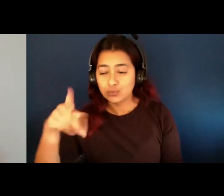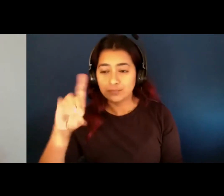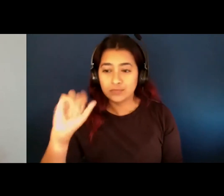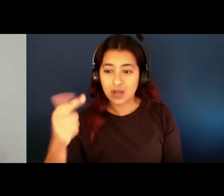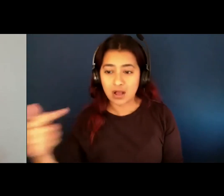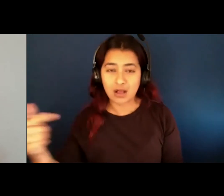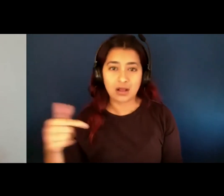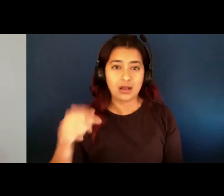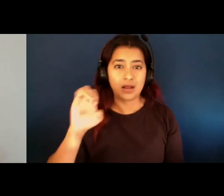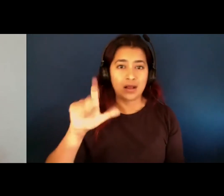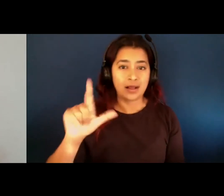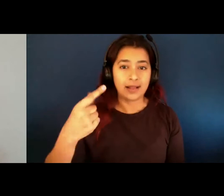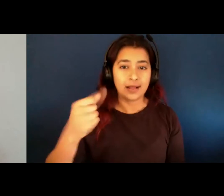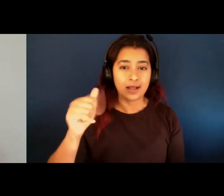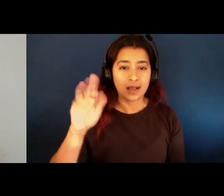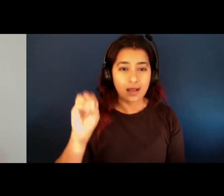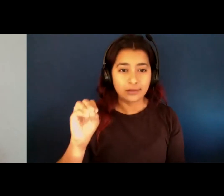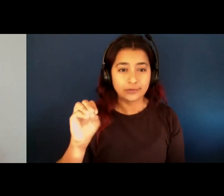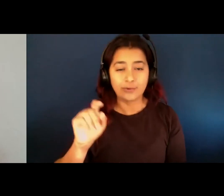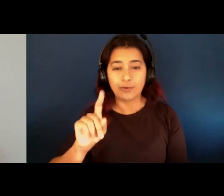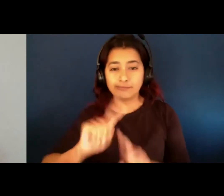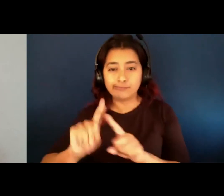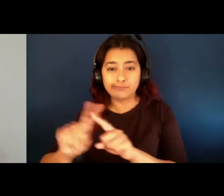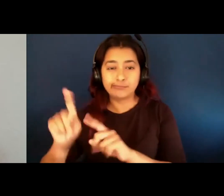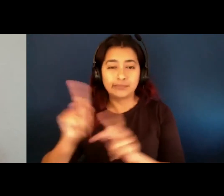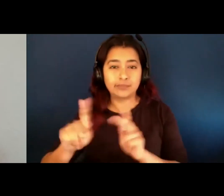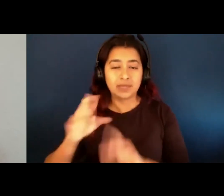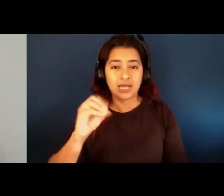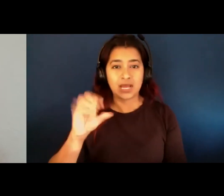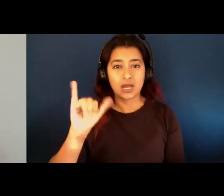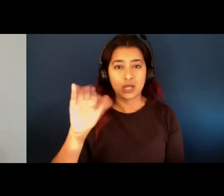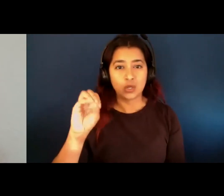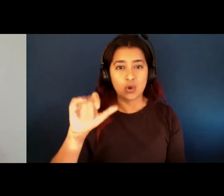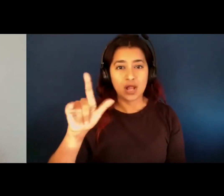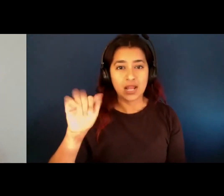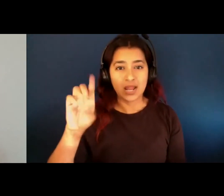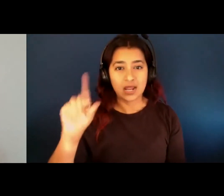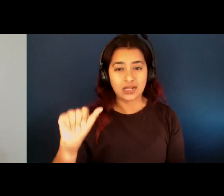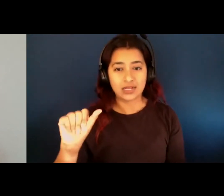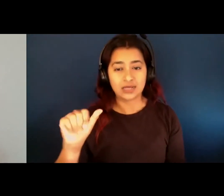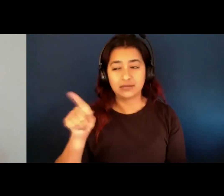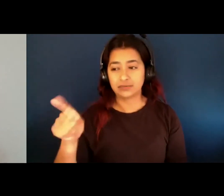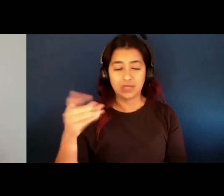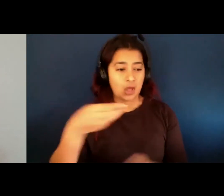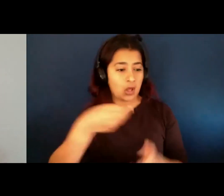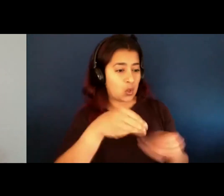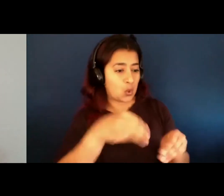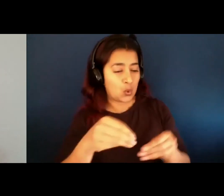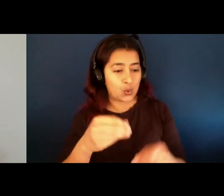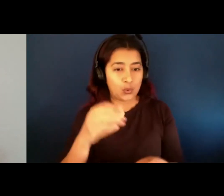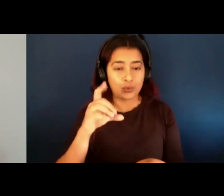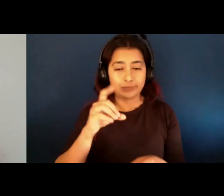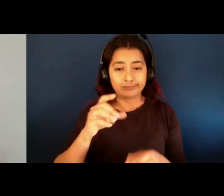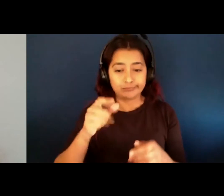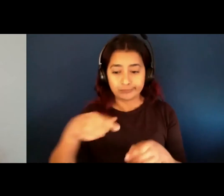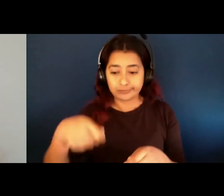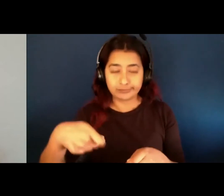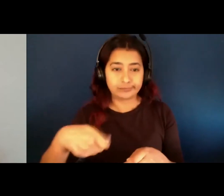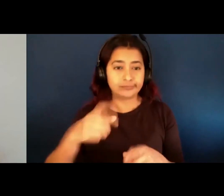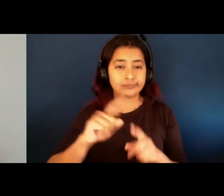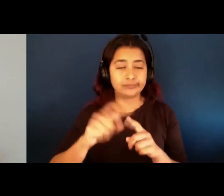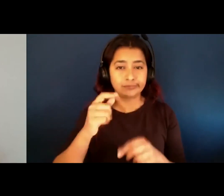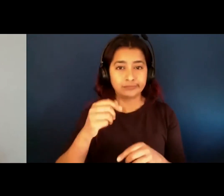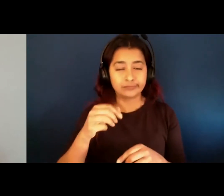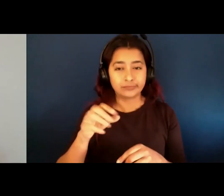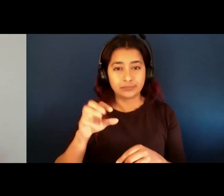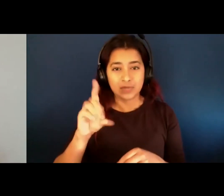Gato del Raval, and Yolanda Saldivar, who sold kids dime bags of boy and girl and played shell games at